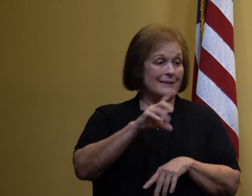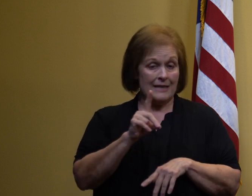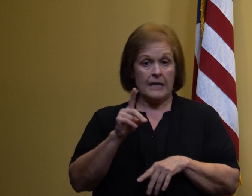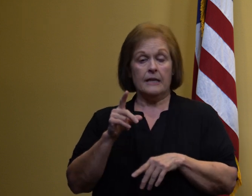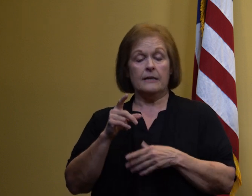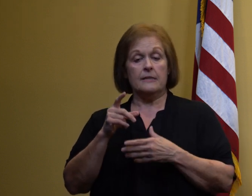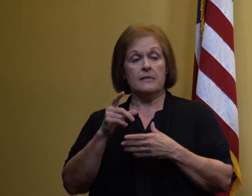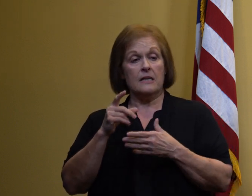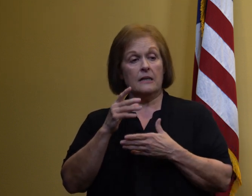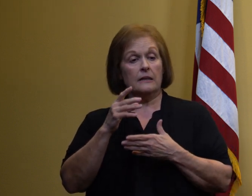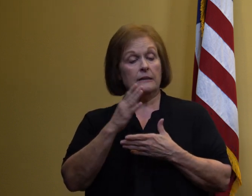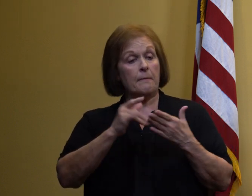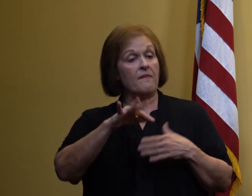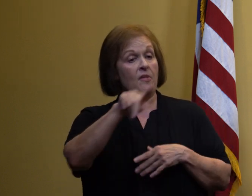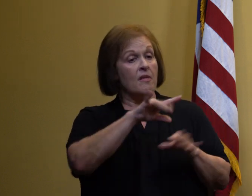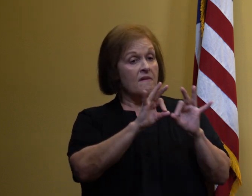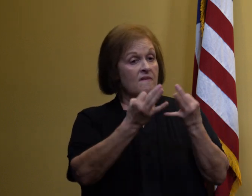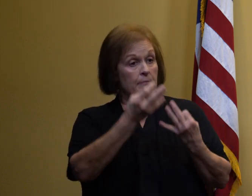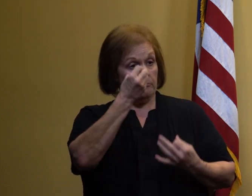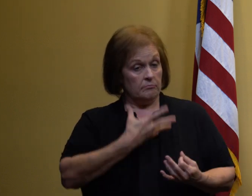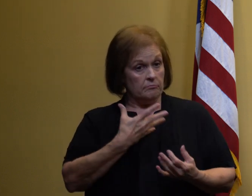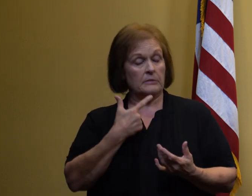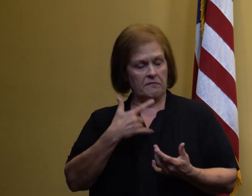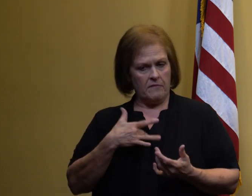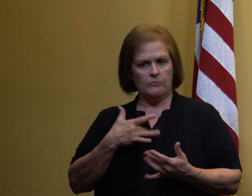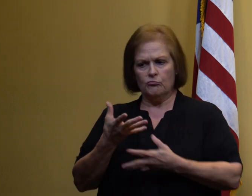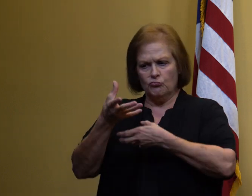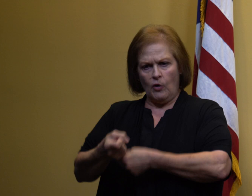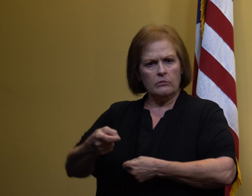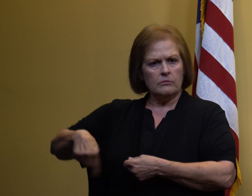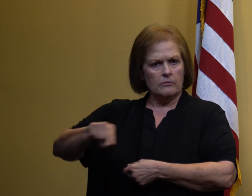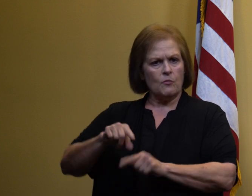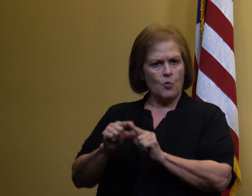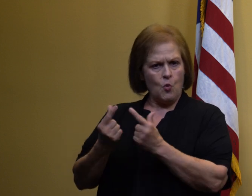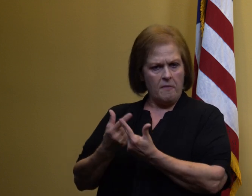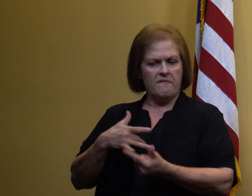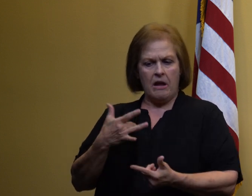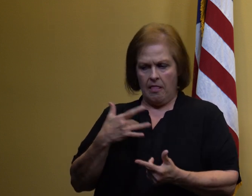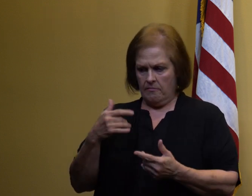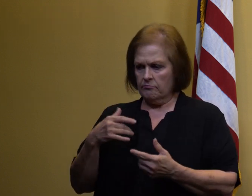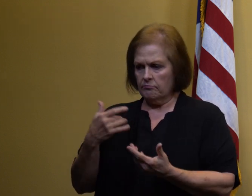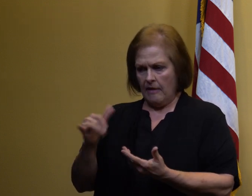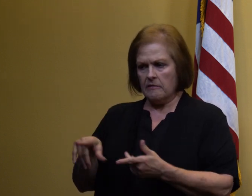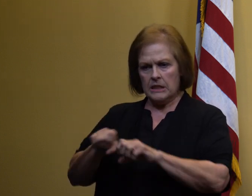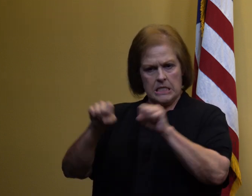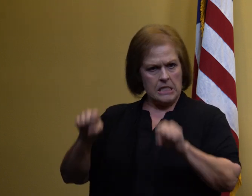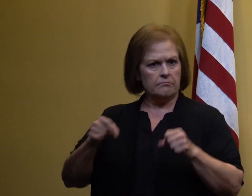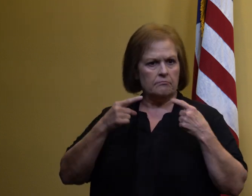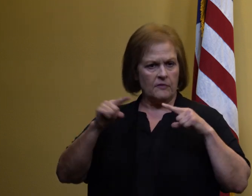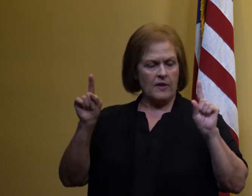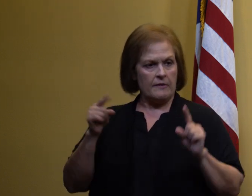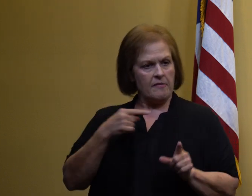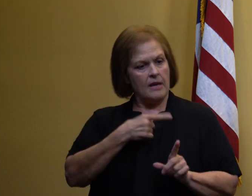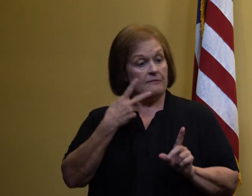received by some of the family members. They felt trusted, that meaning that they're able to trust the system because they saw,